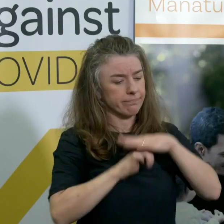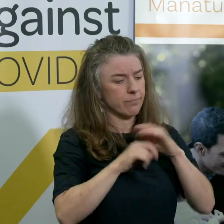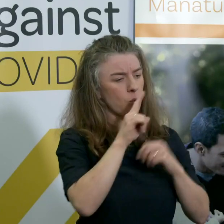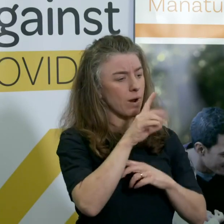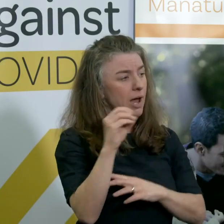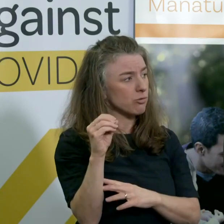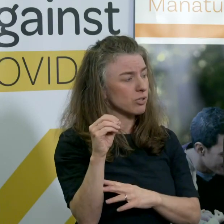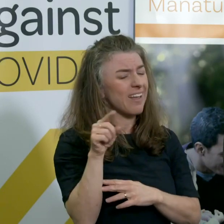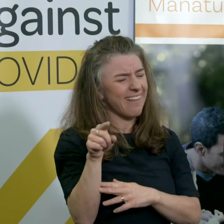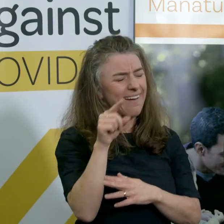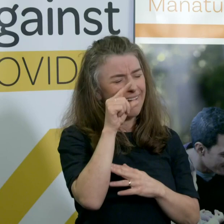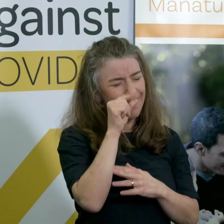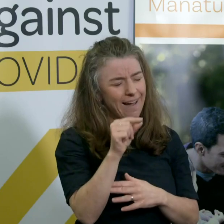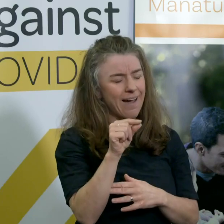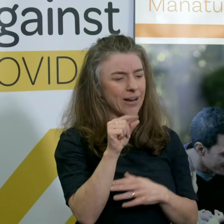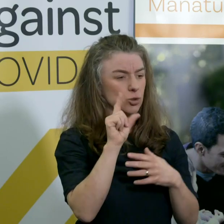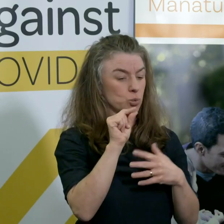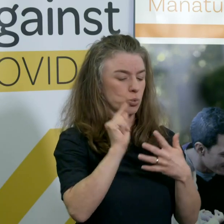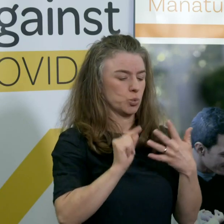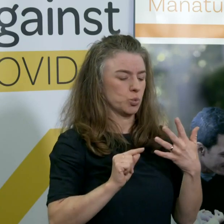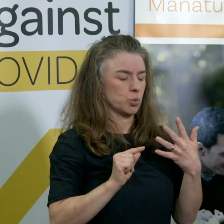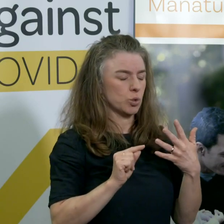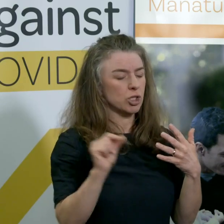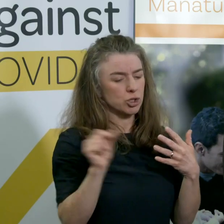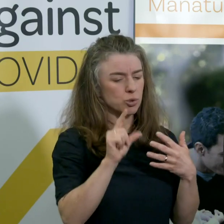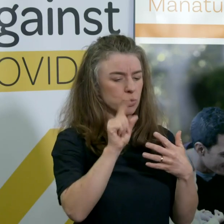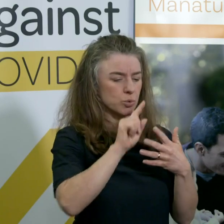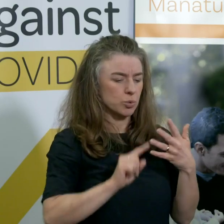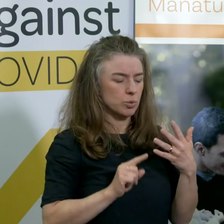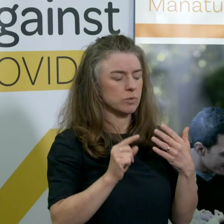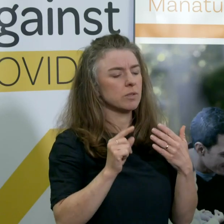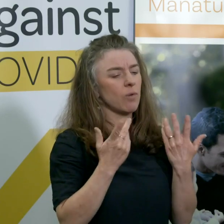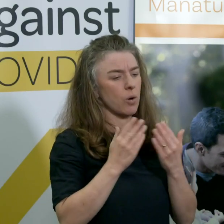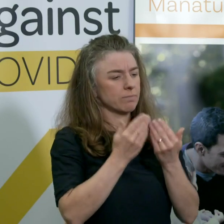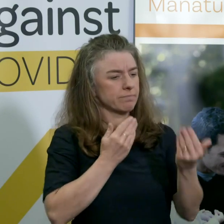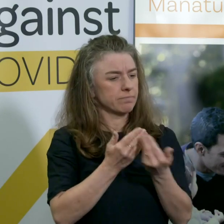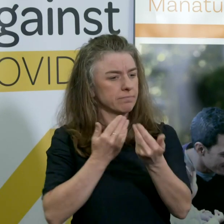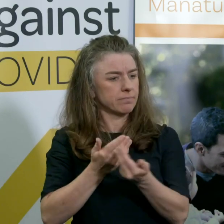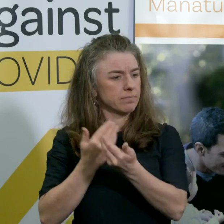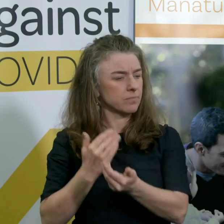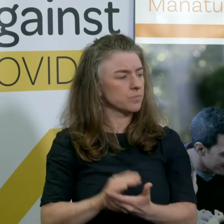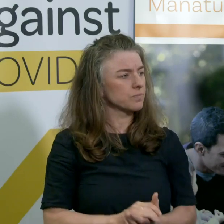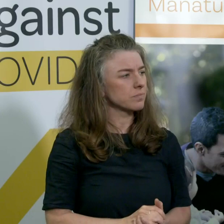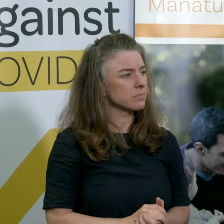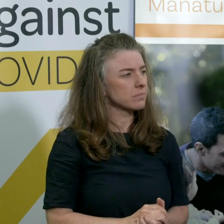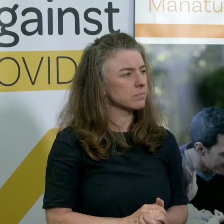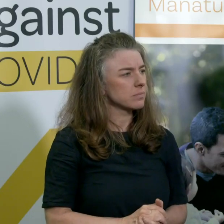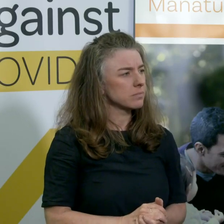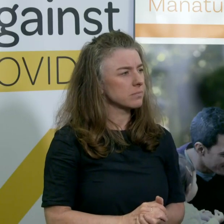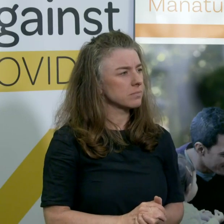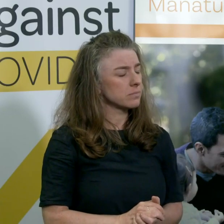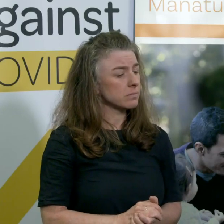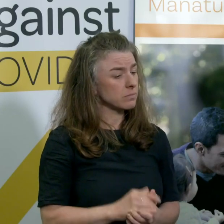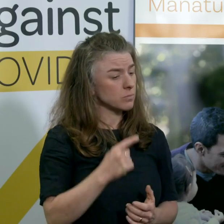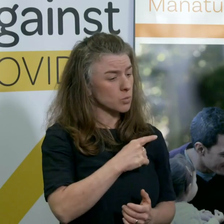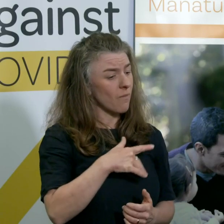they can and should be doing to keep people safe who are in there. Some PPE supply chains you've mentioned, are they functioning as sort of coherently as they should